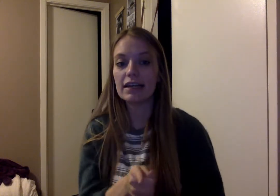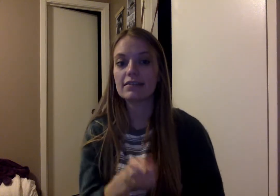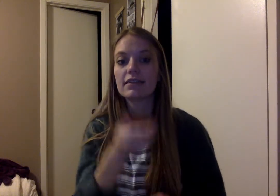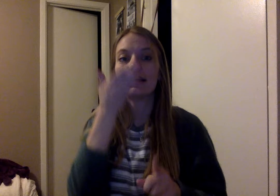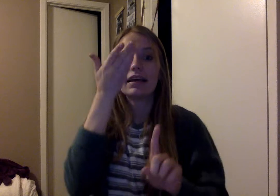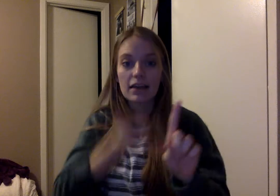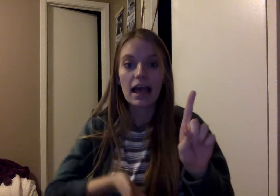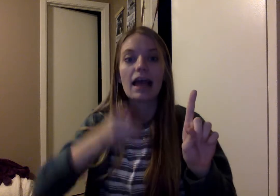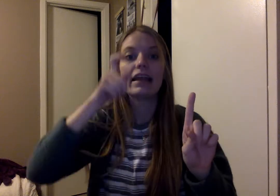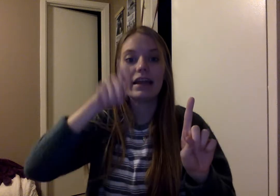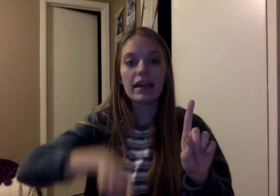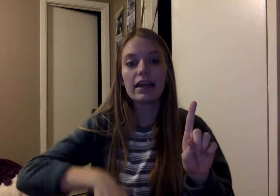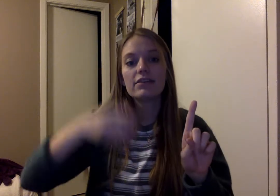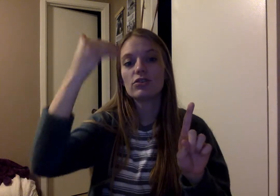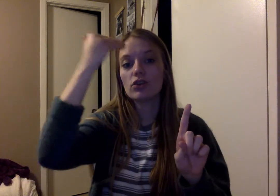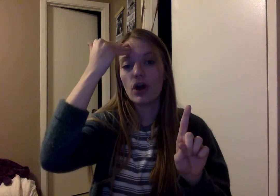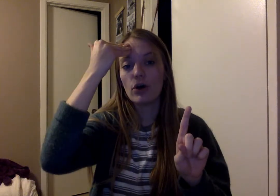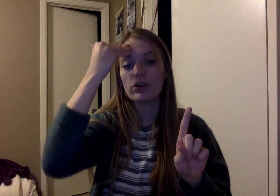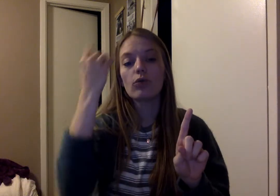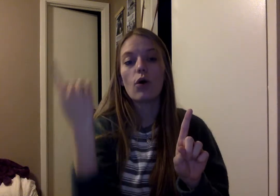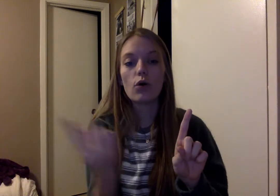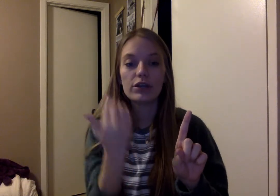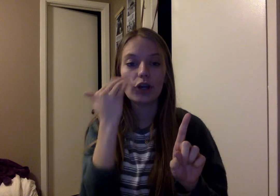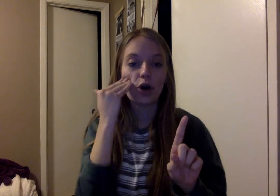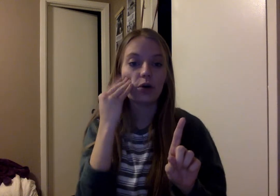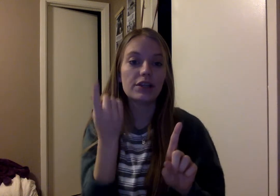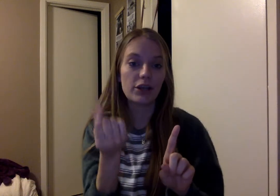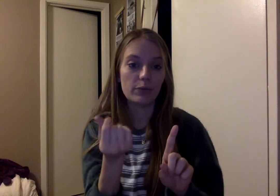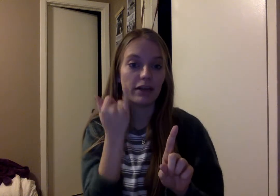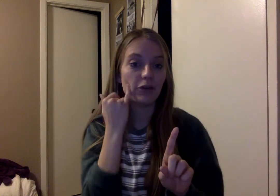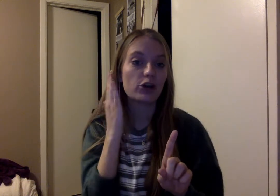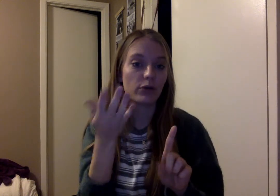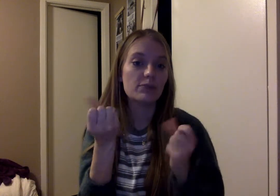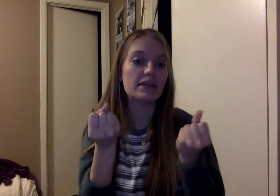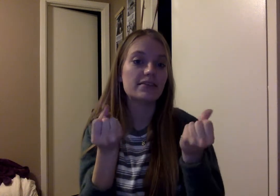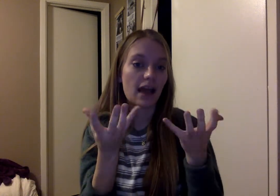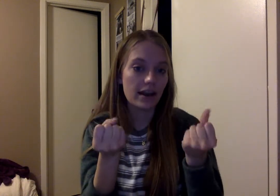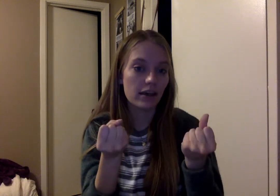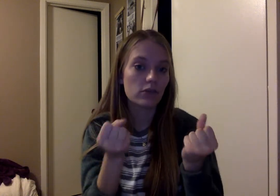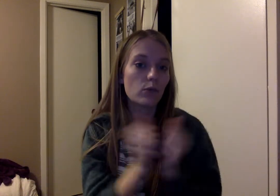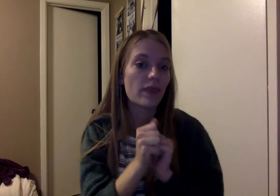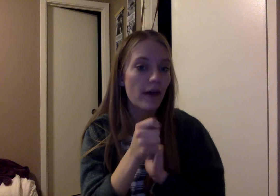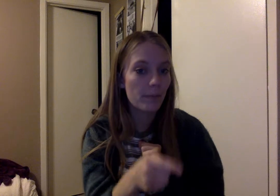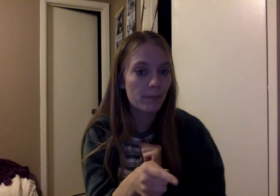is needs to know that you only know a little bit if you're going to be signing with them.